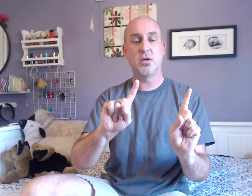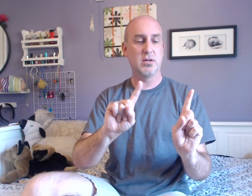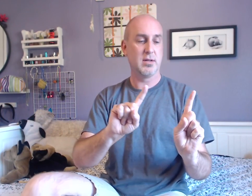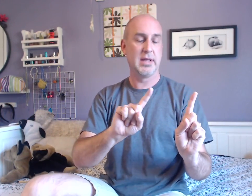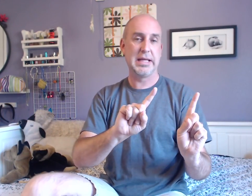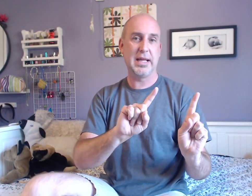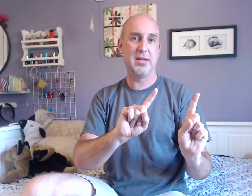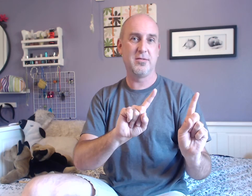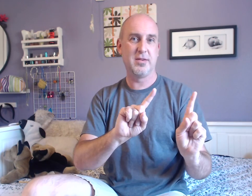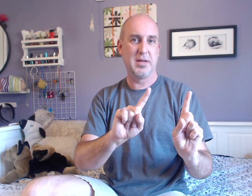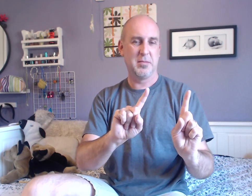start kind of,